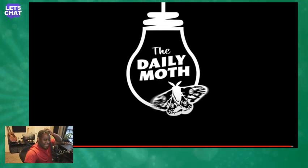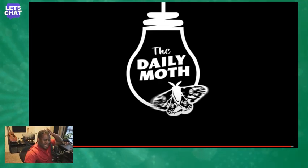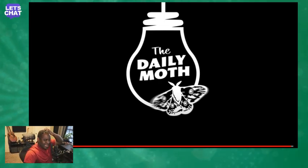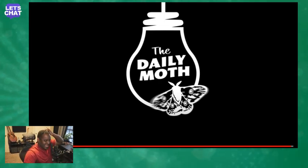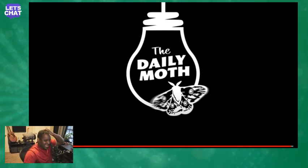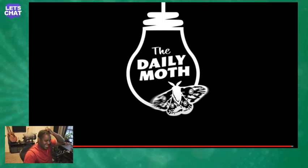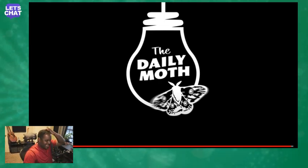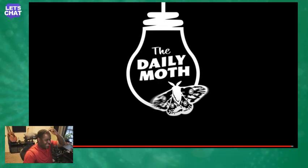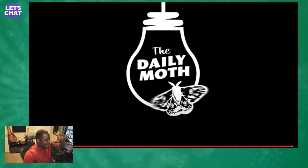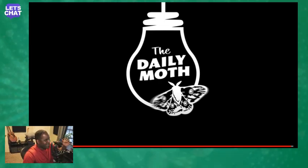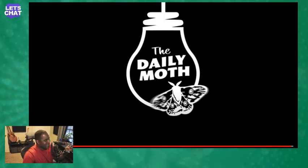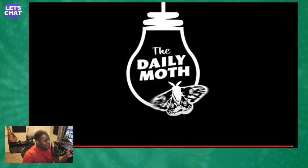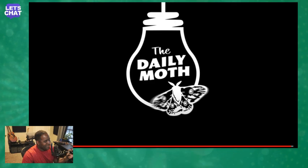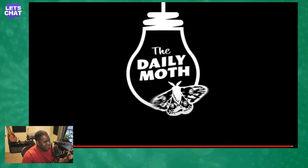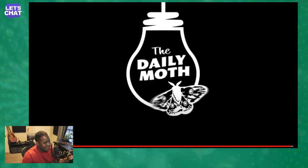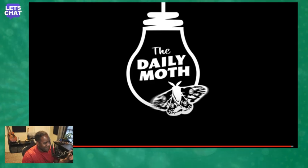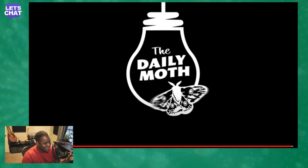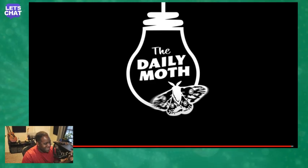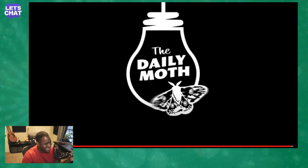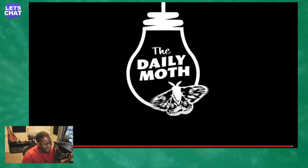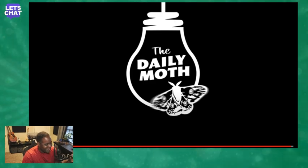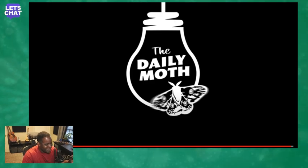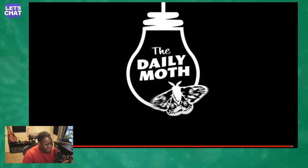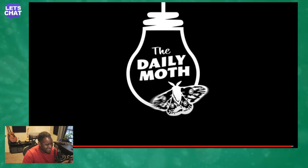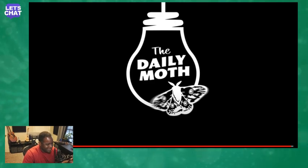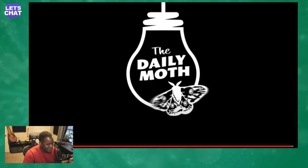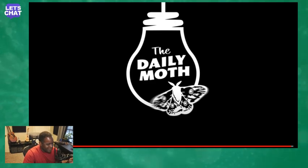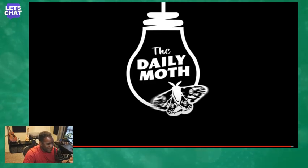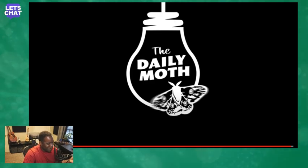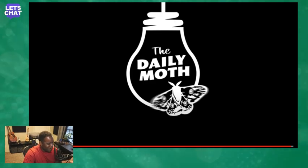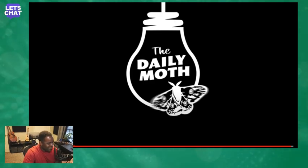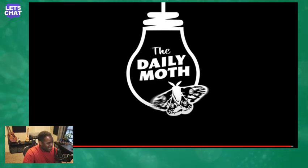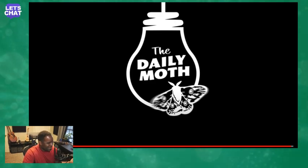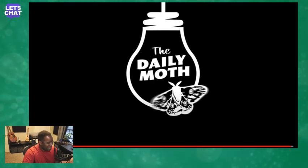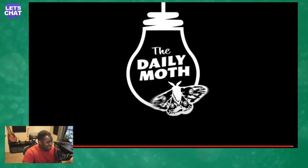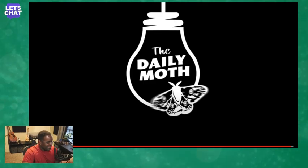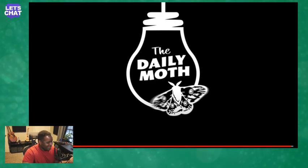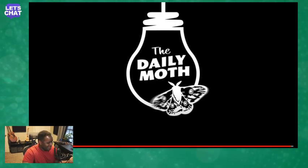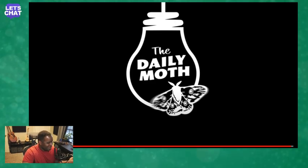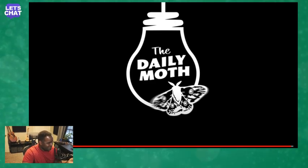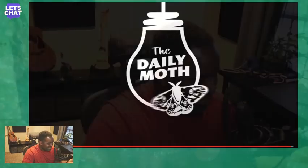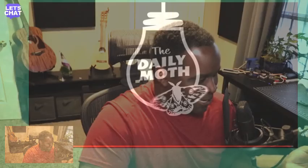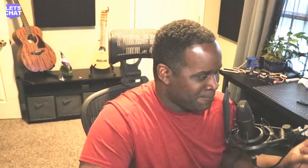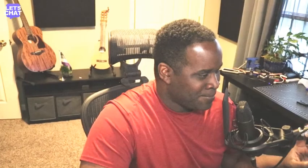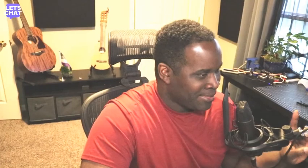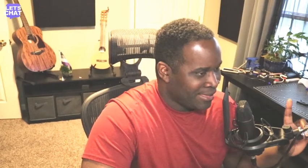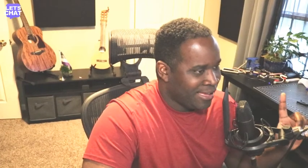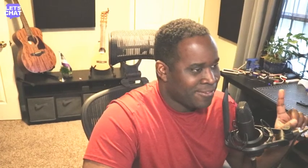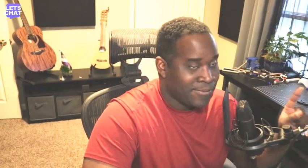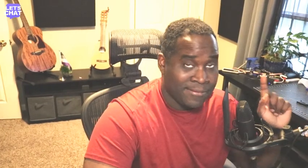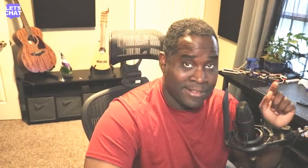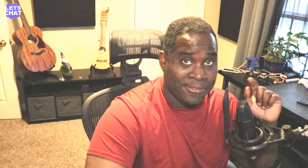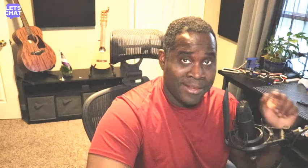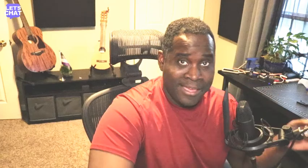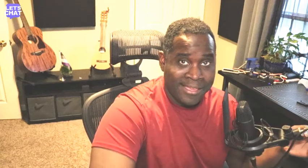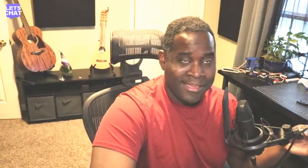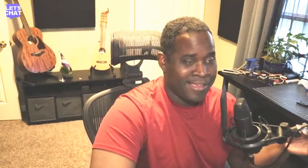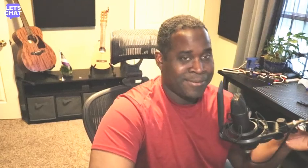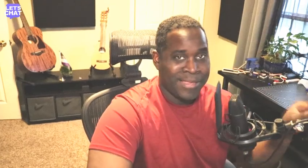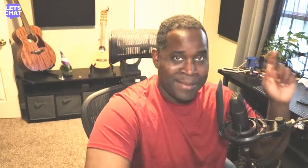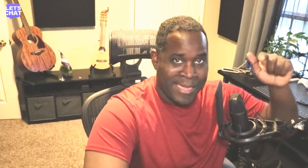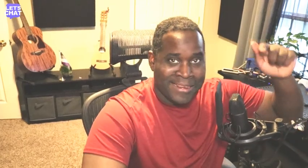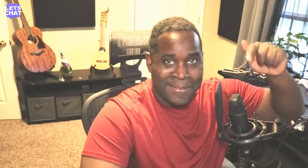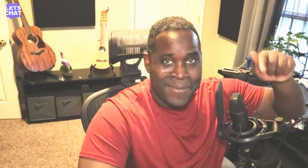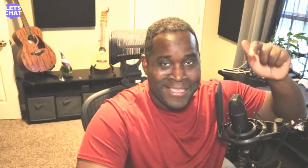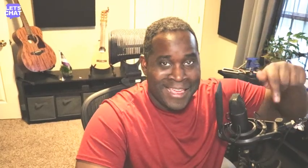me. I'm still not bulletproof, and I can get in car accidents left and right, but you know what? I'm alive today. I survived another day